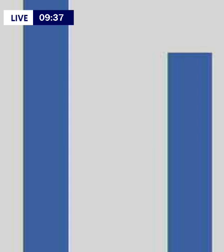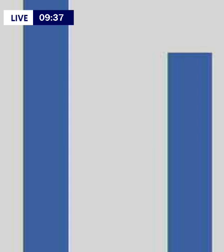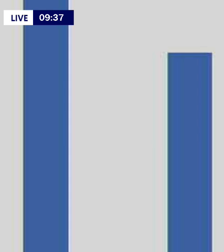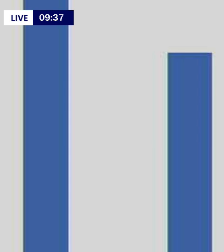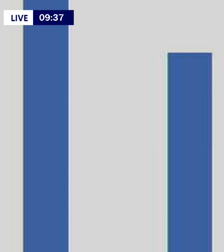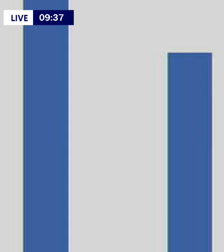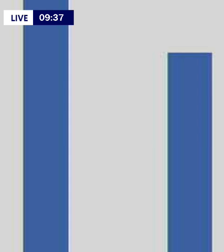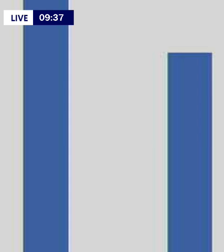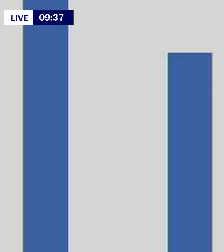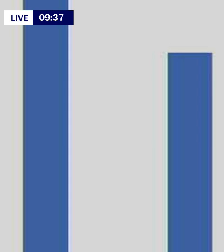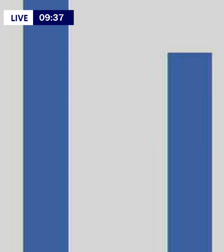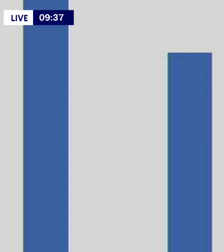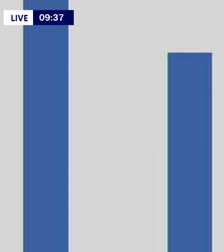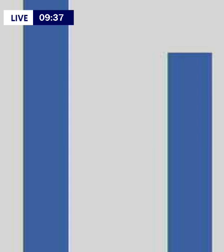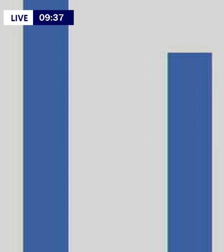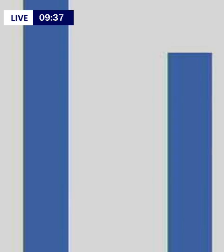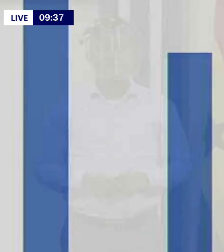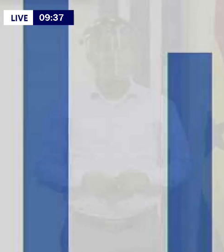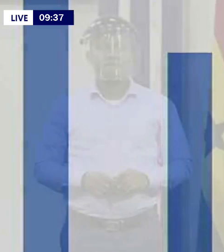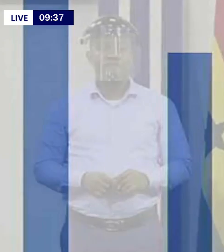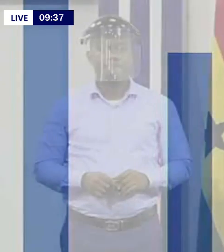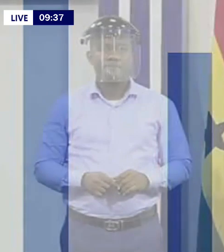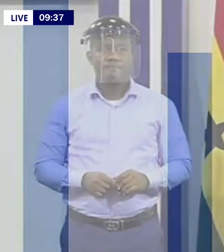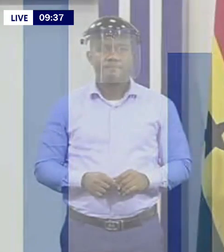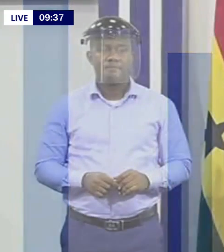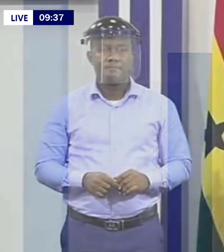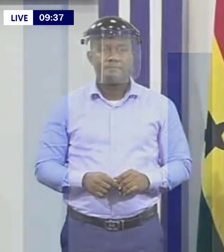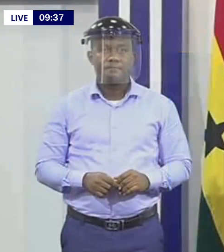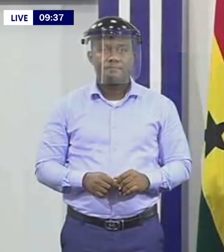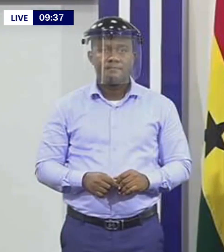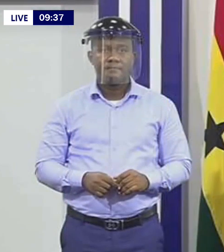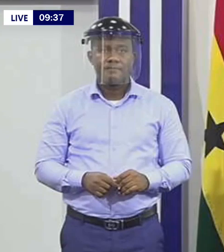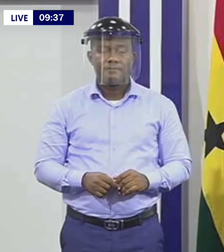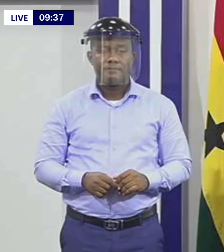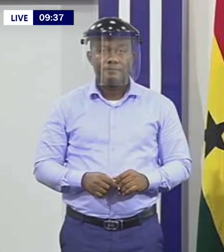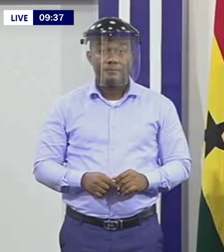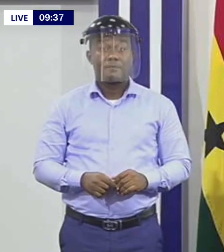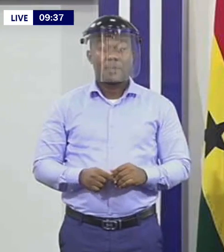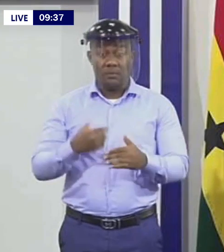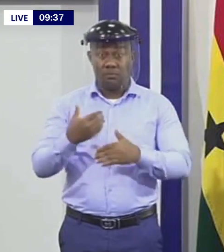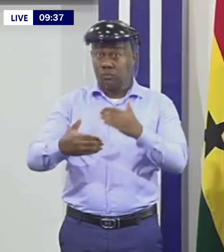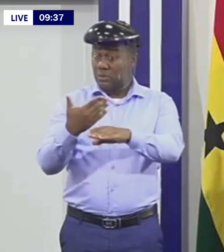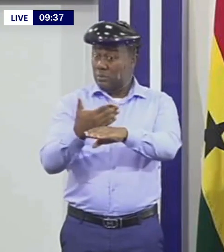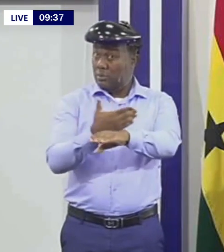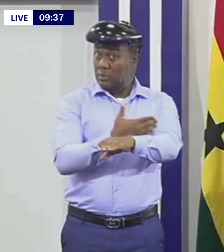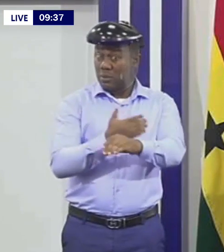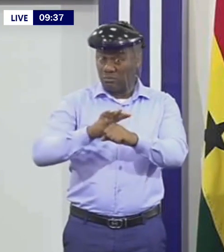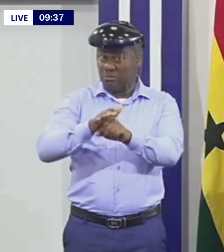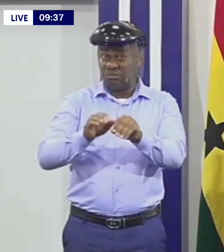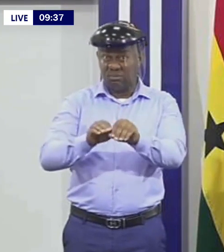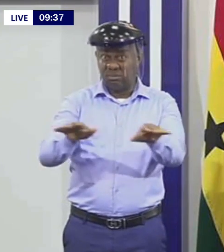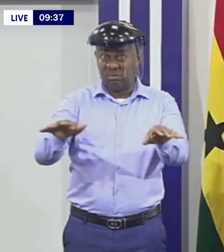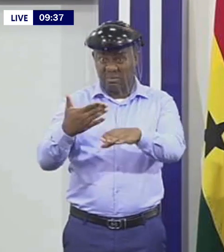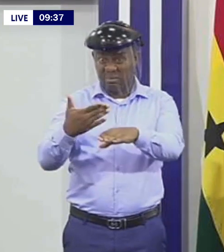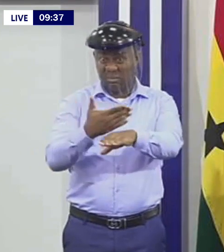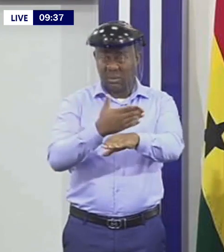Ghana. With respect to progression and severity and outcome, the severity of COVID-19, I wish